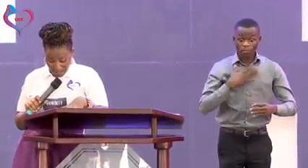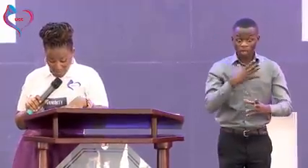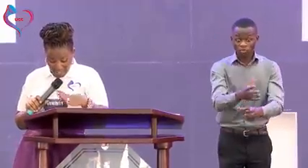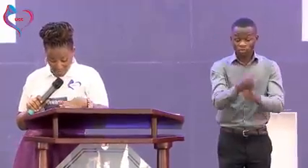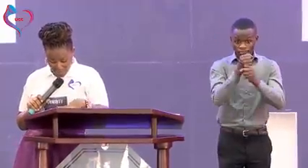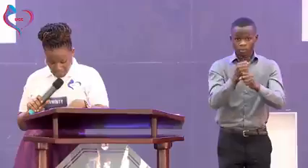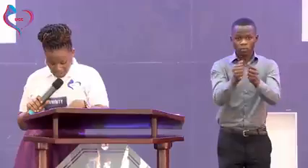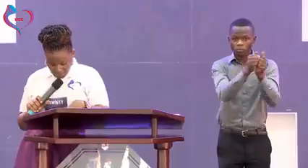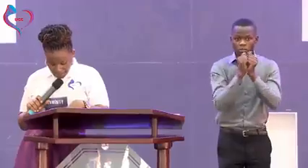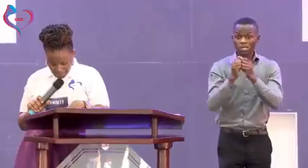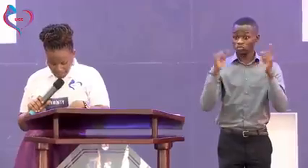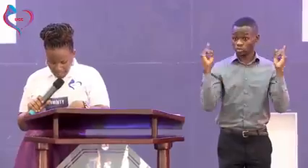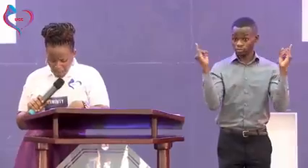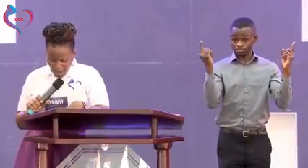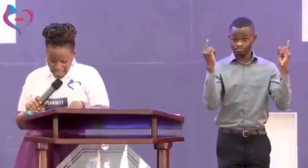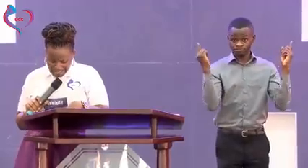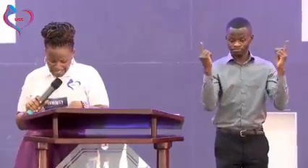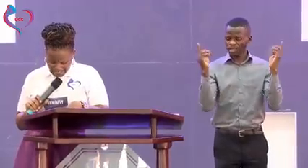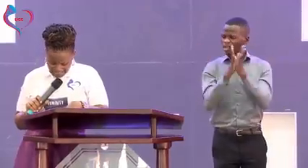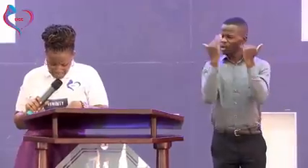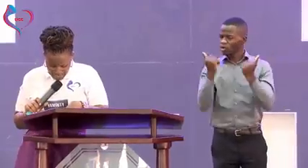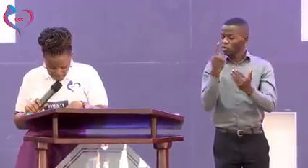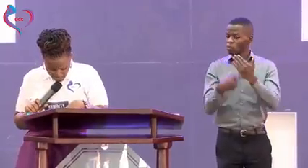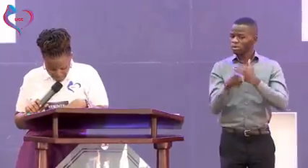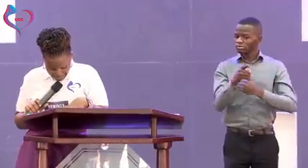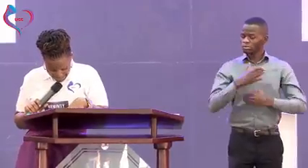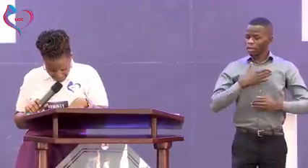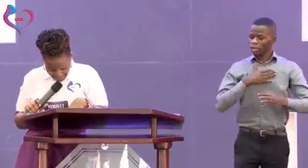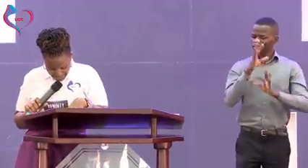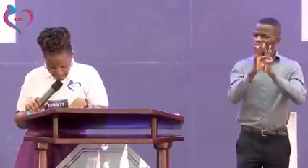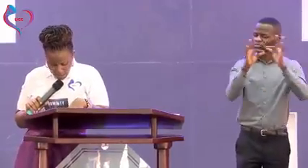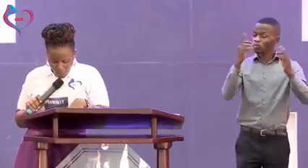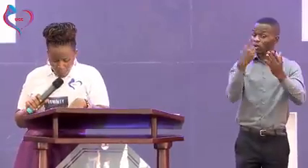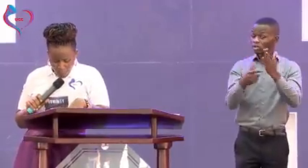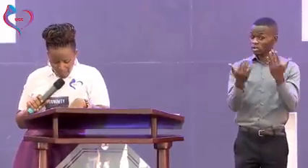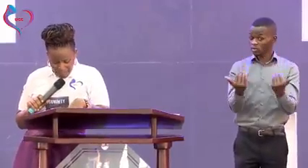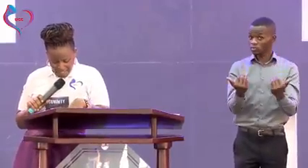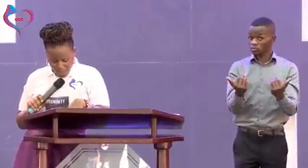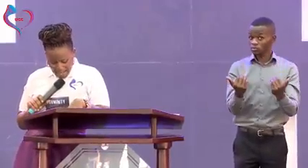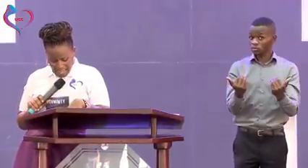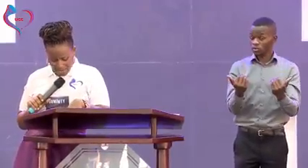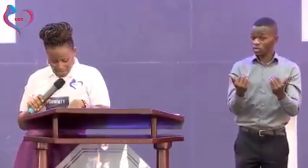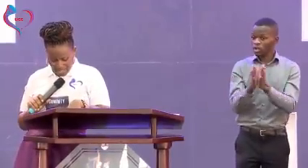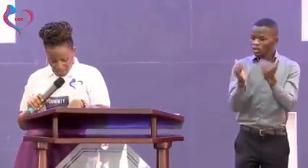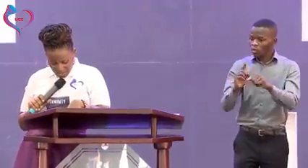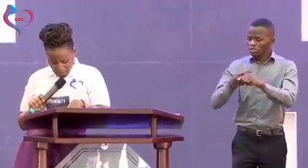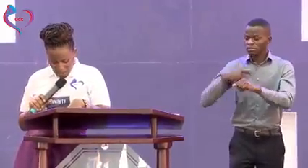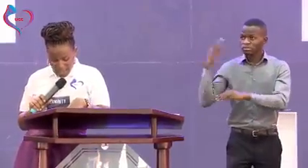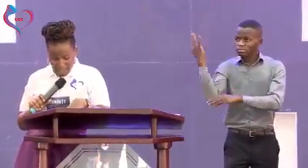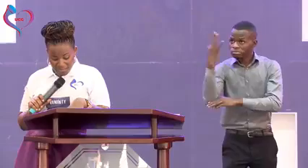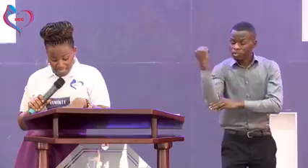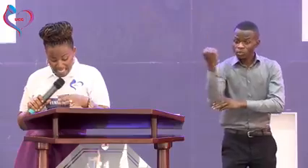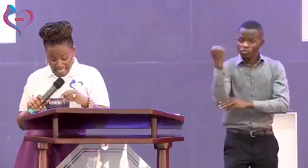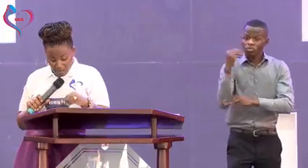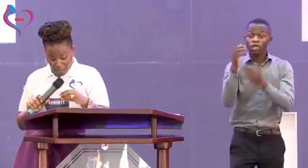entrusted with a stewardship, what is my reward then? That when I preach the gospel,